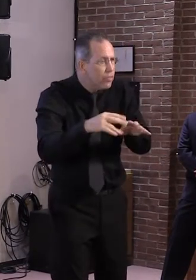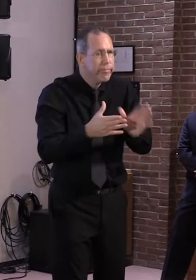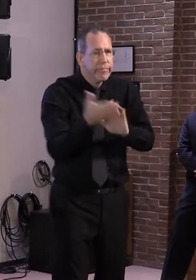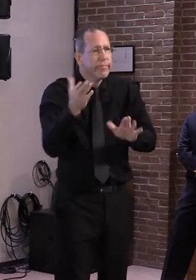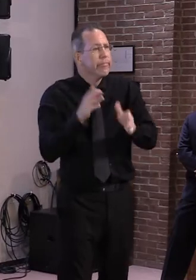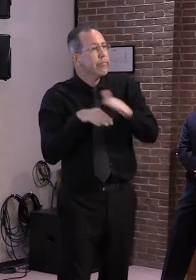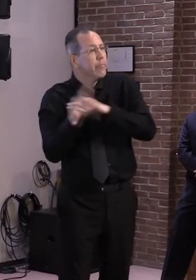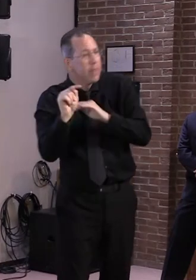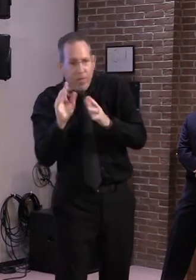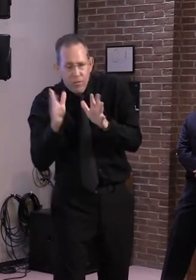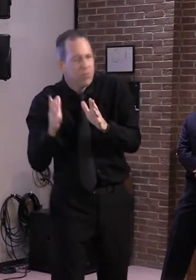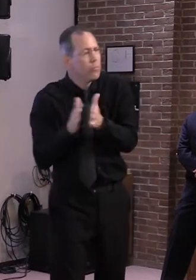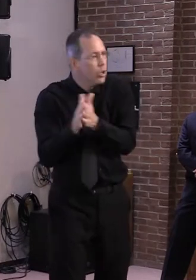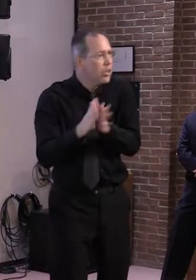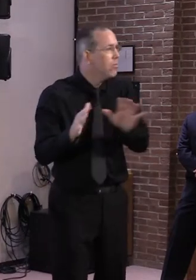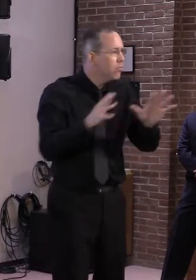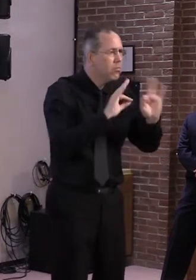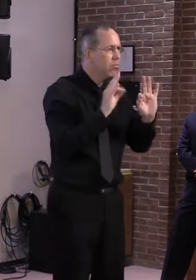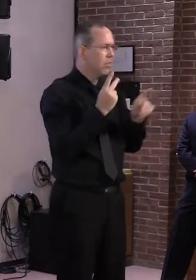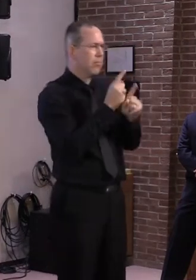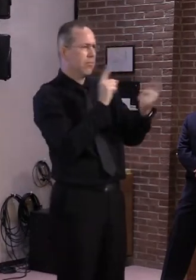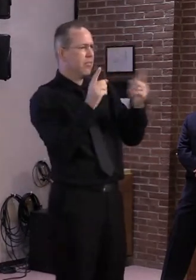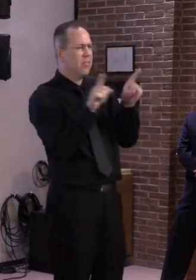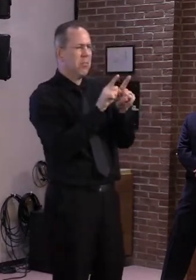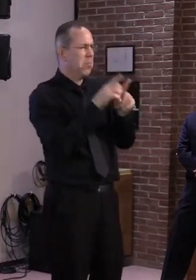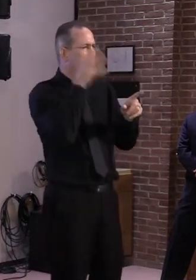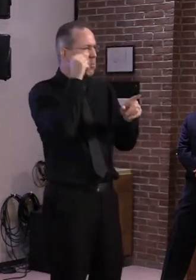Anything else, Commissioner Levine?